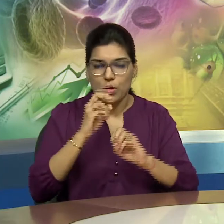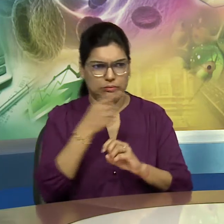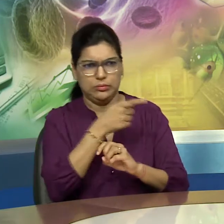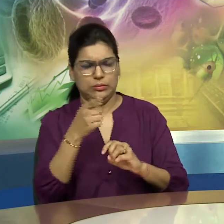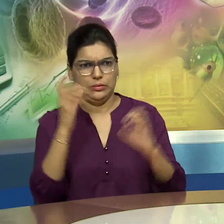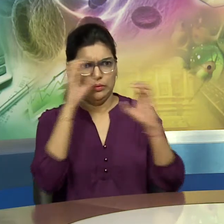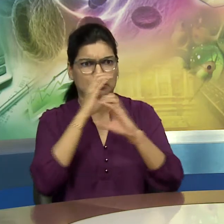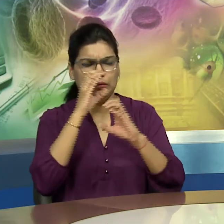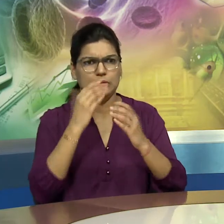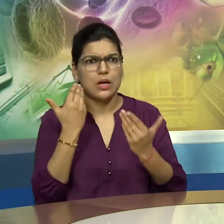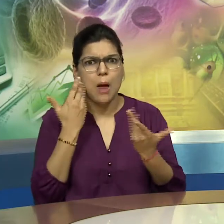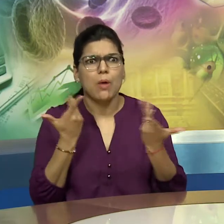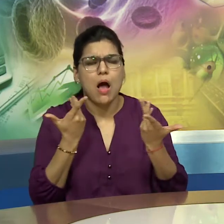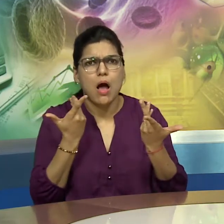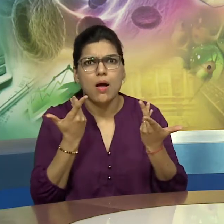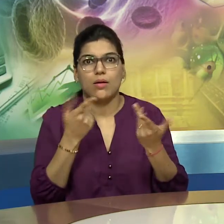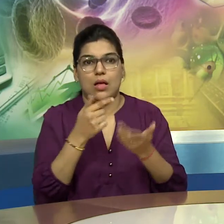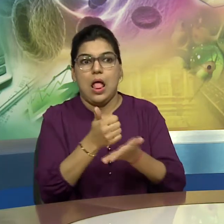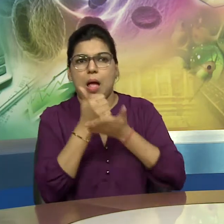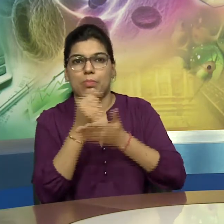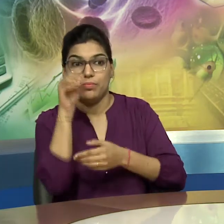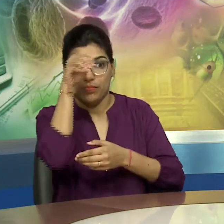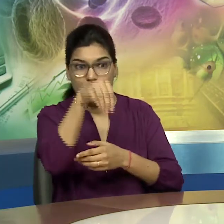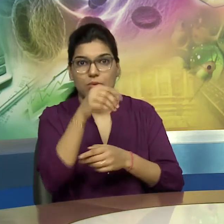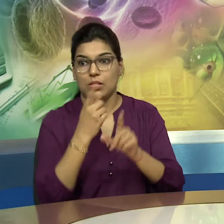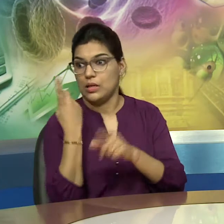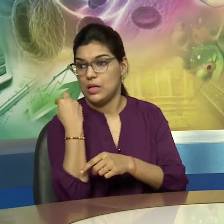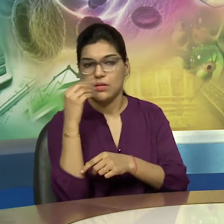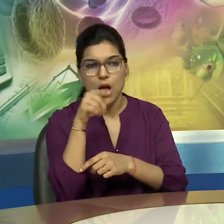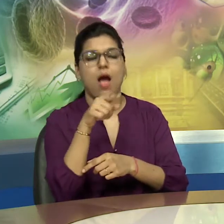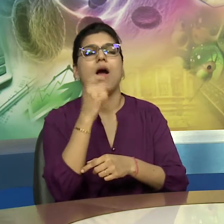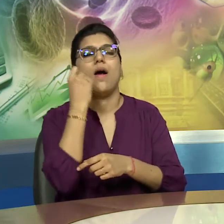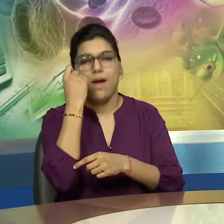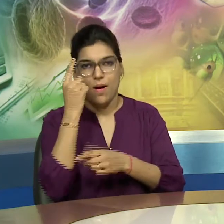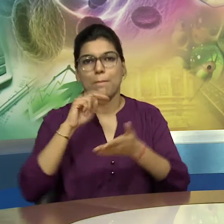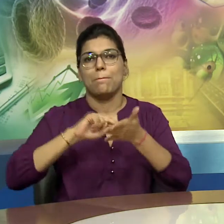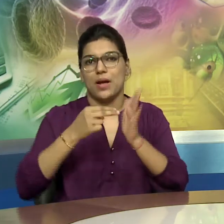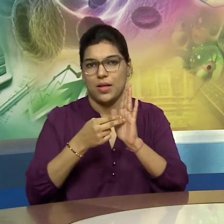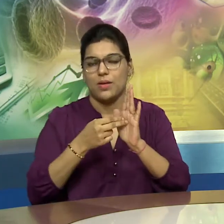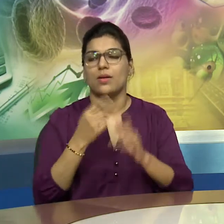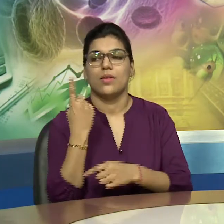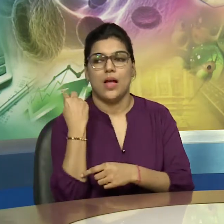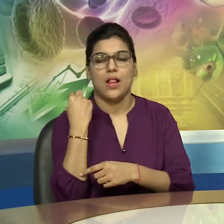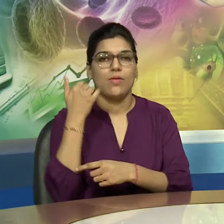It was done yesterday, so that means this is the past statement. That